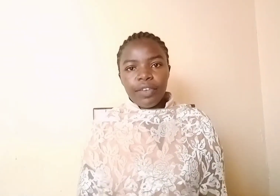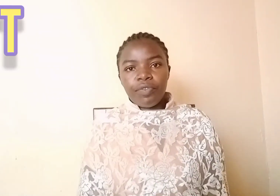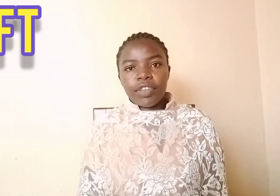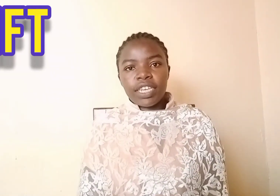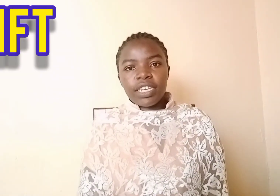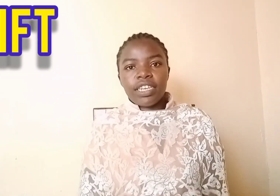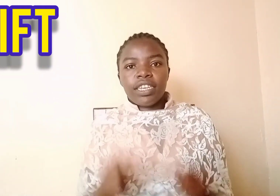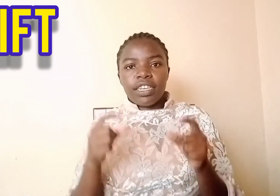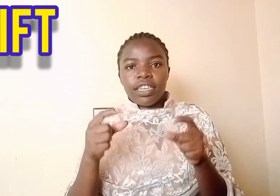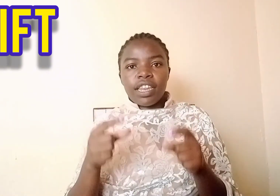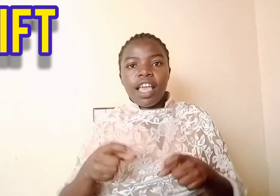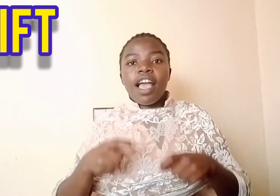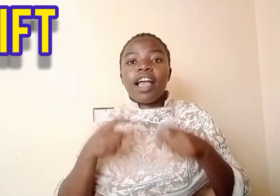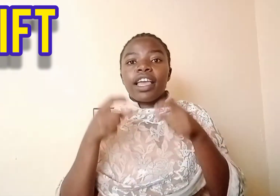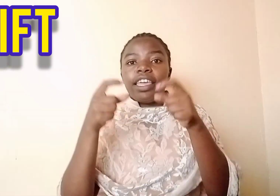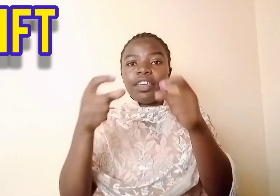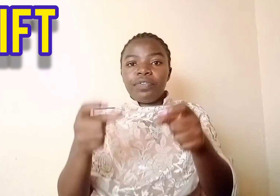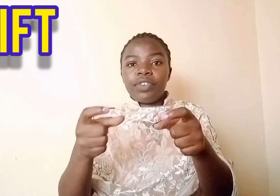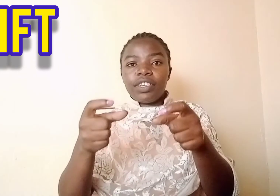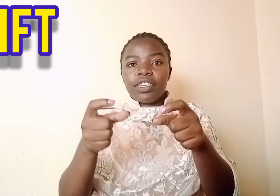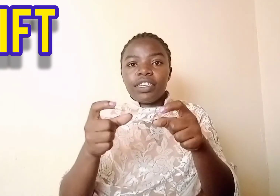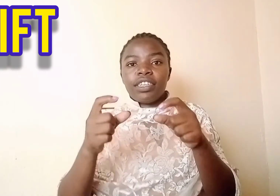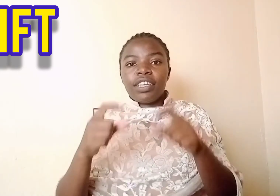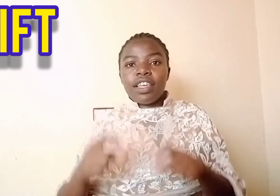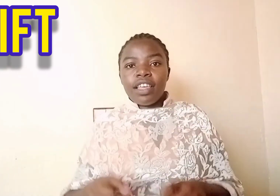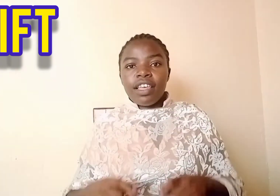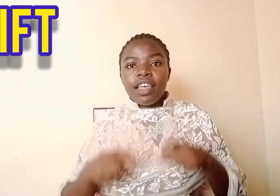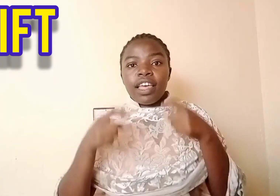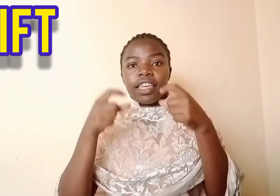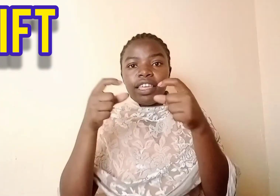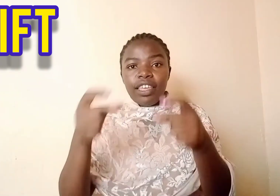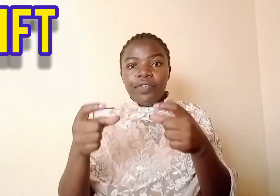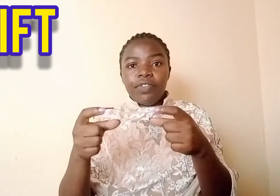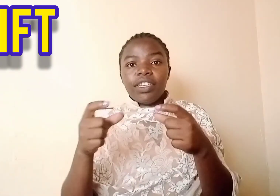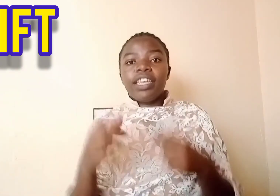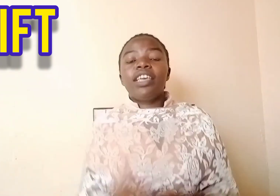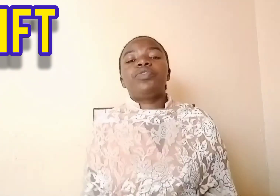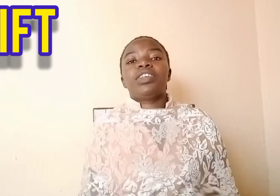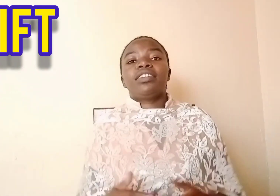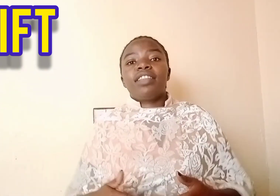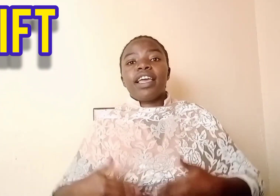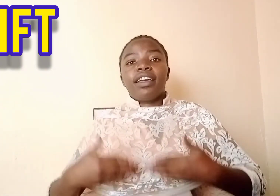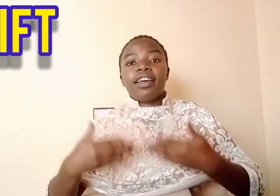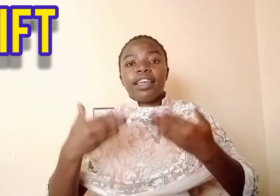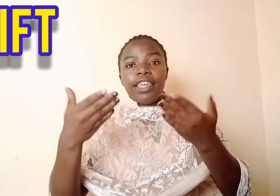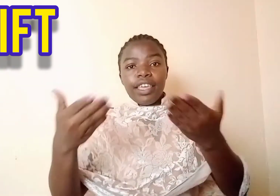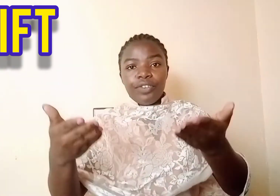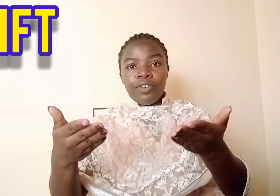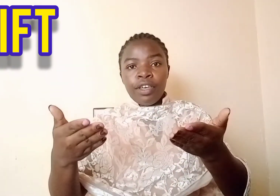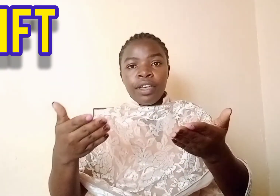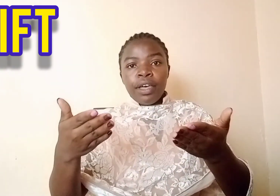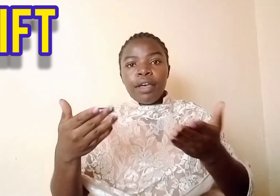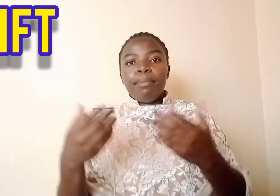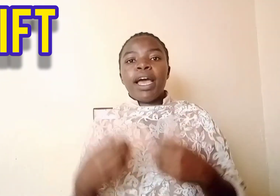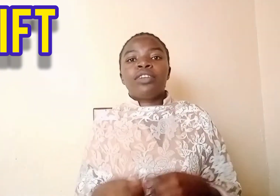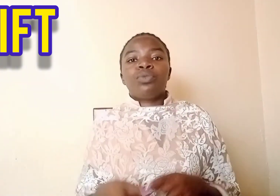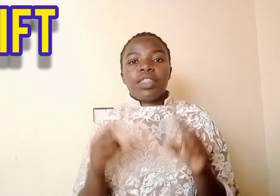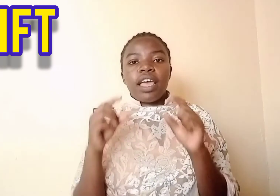Gift. Gift. Gift. Gift is like give, but with